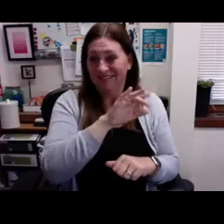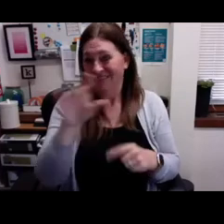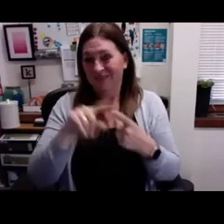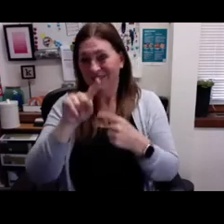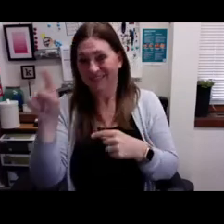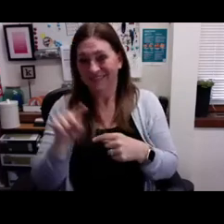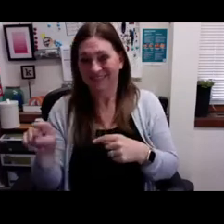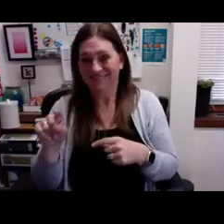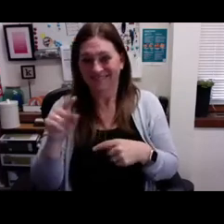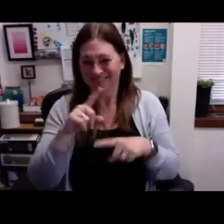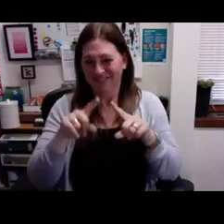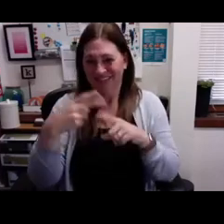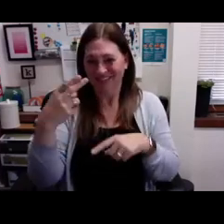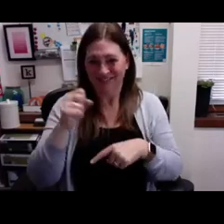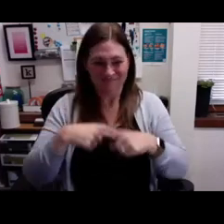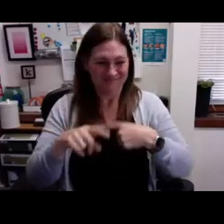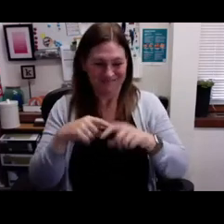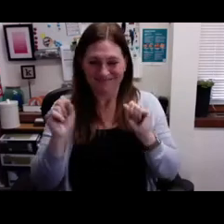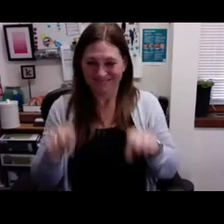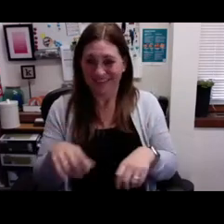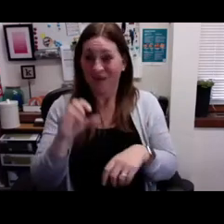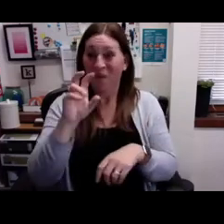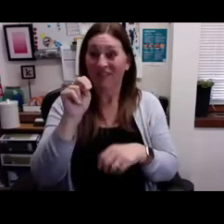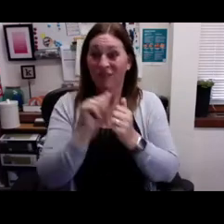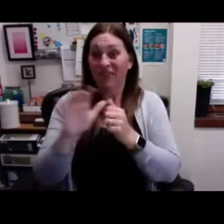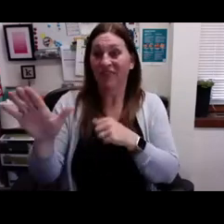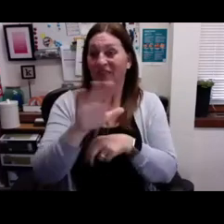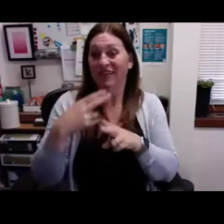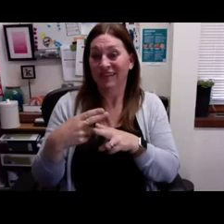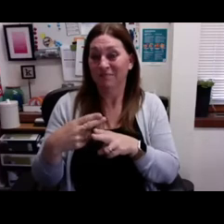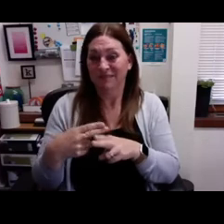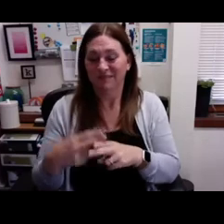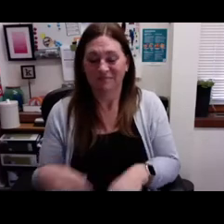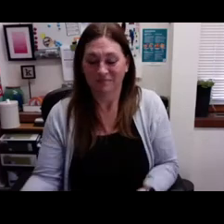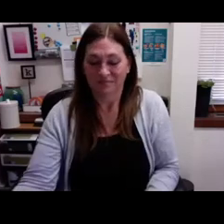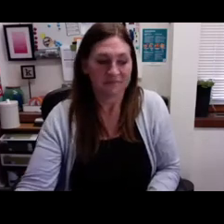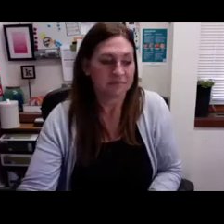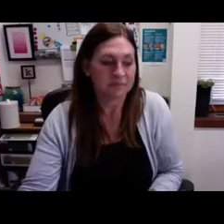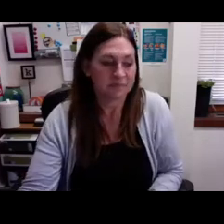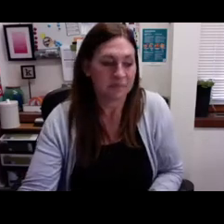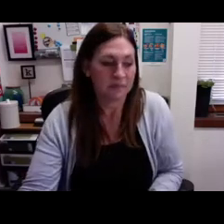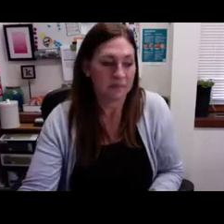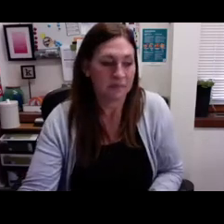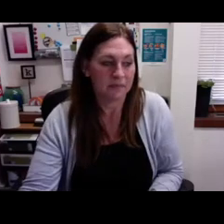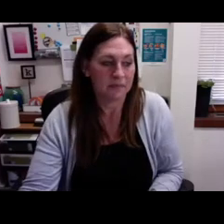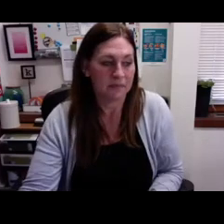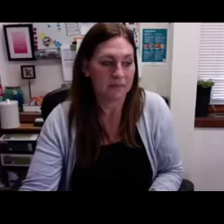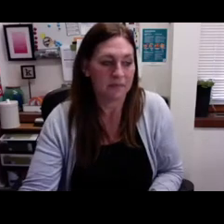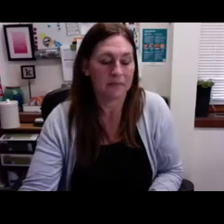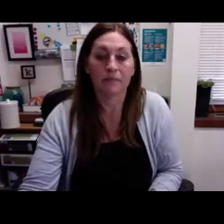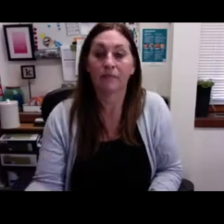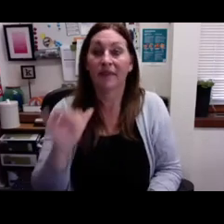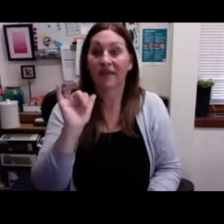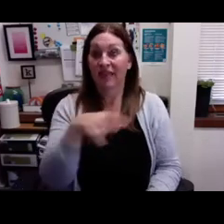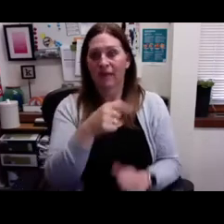complex, 1 to 15. You could do ABC stories. You could do them with their names, stories with